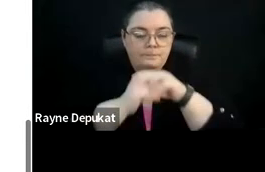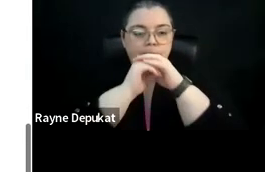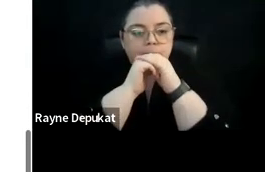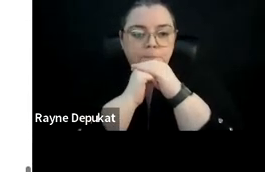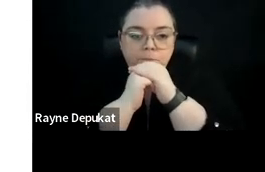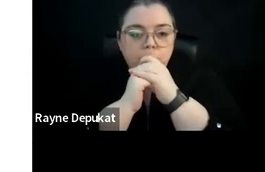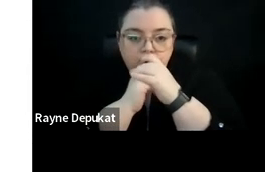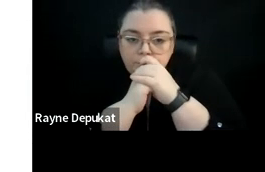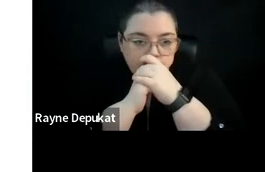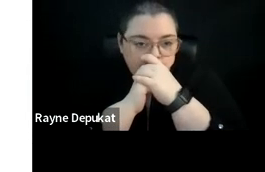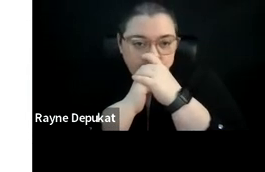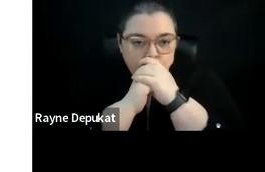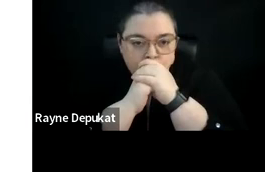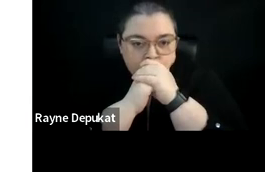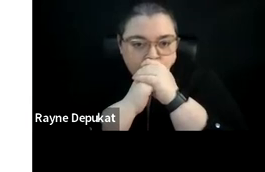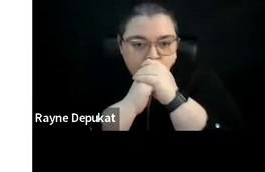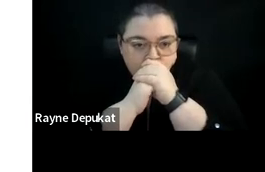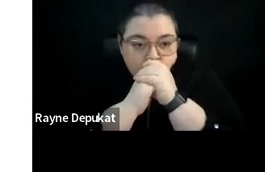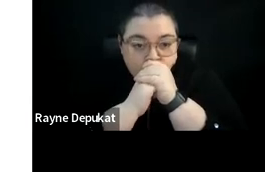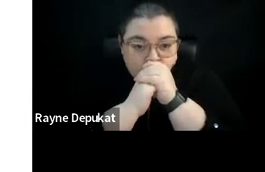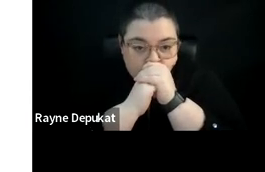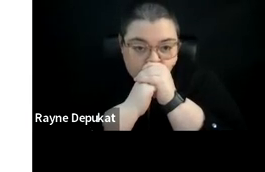So that was our biggest recommendation.